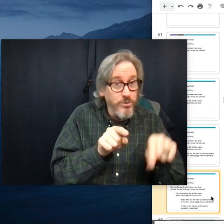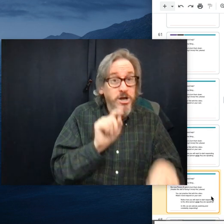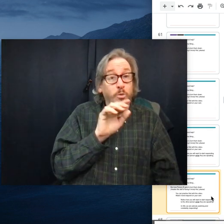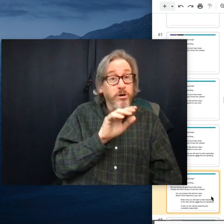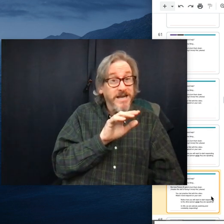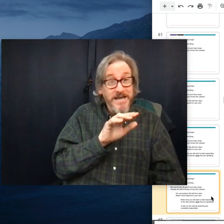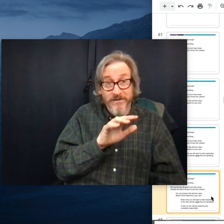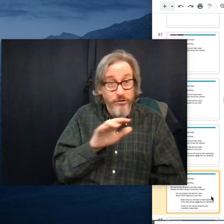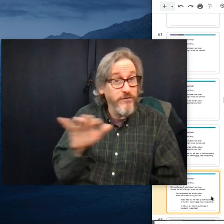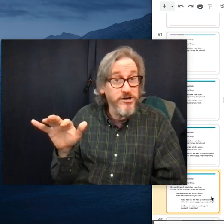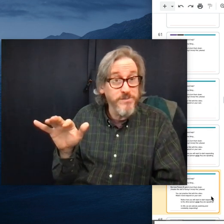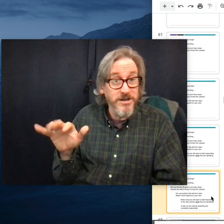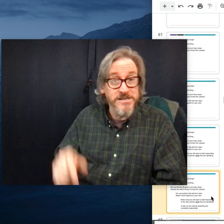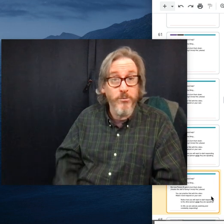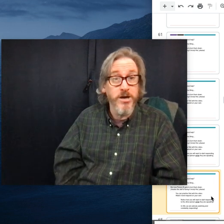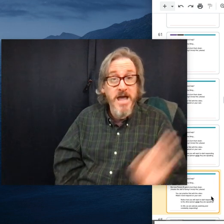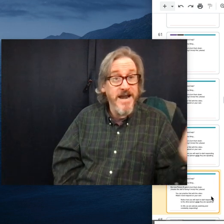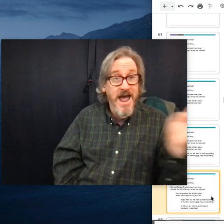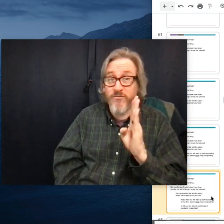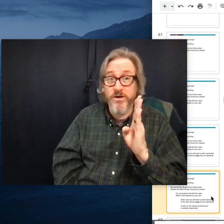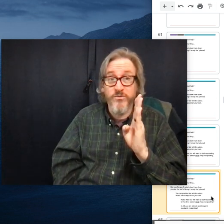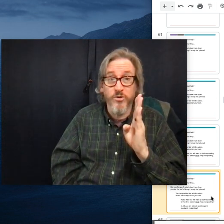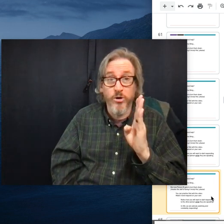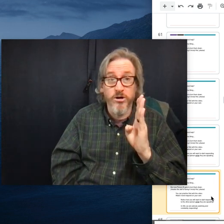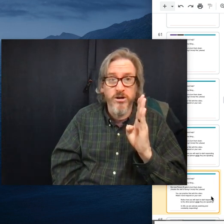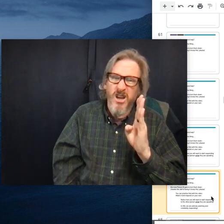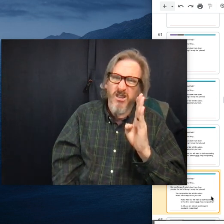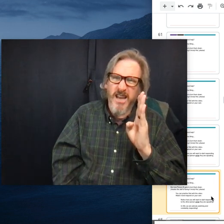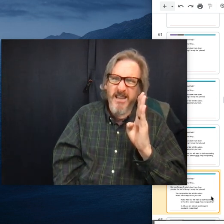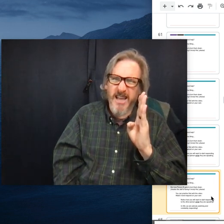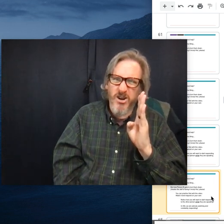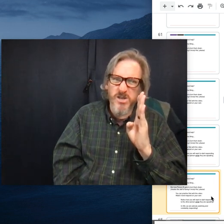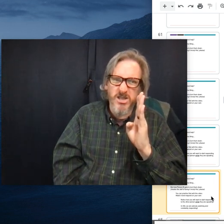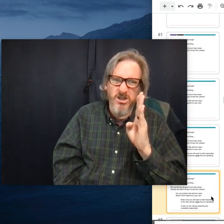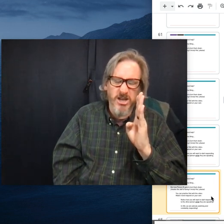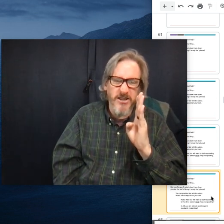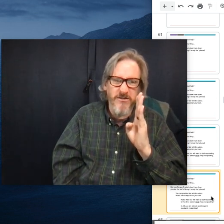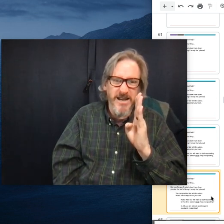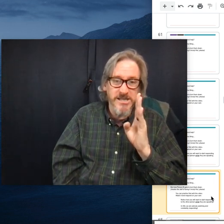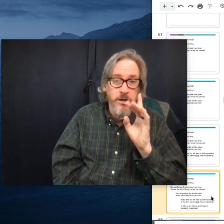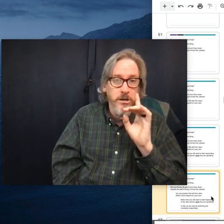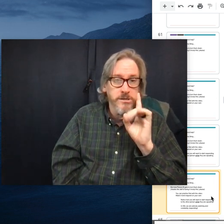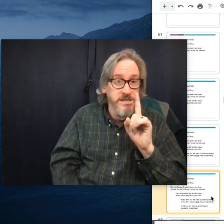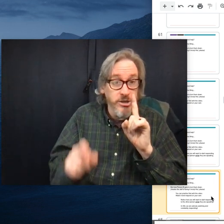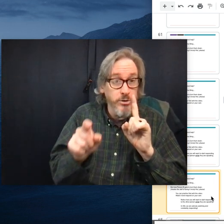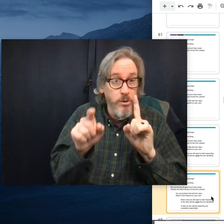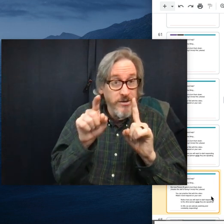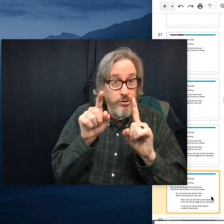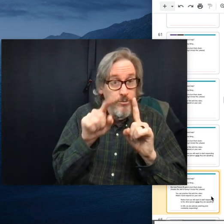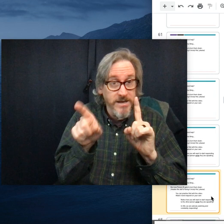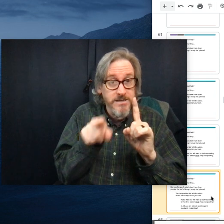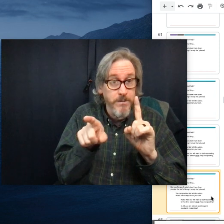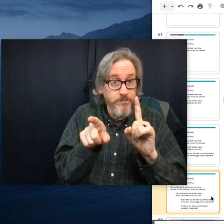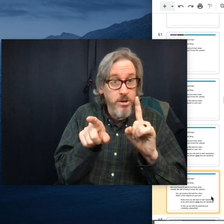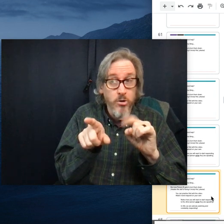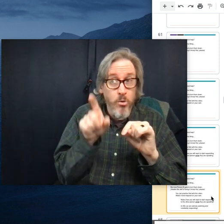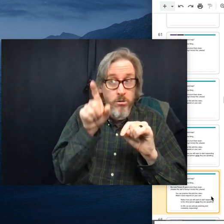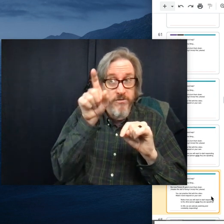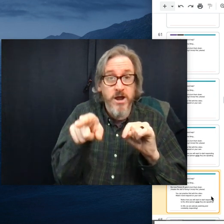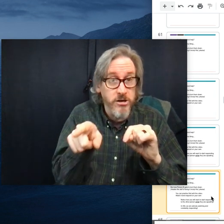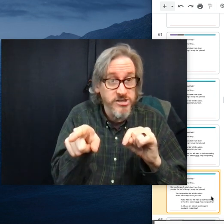or yeah, but I can't do it on Thursday. Like anything you can think of, try adding it onto the sentence and play with